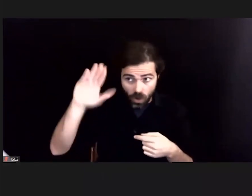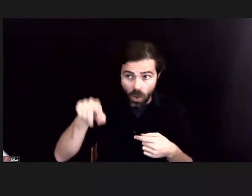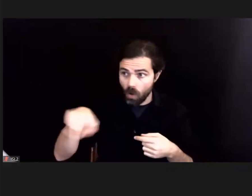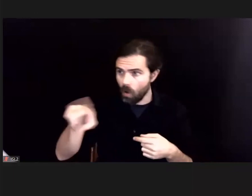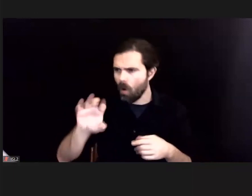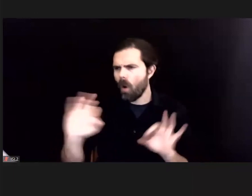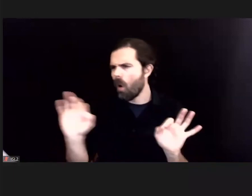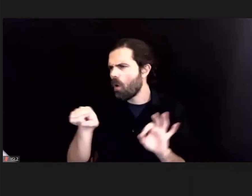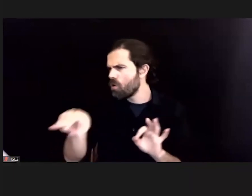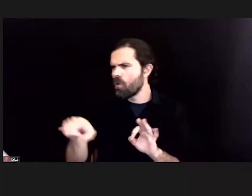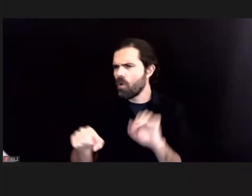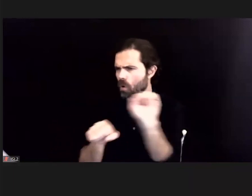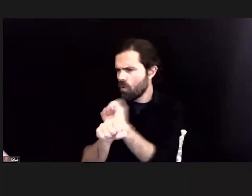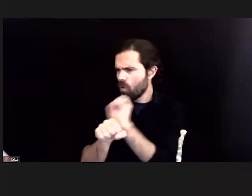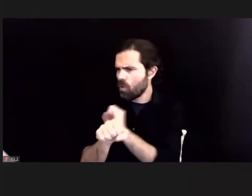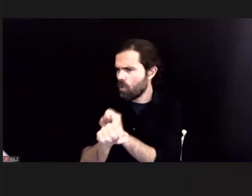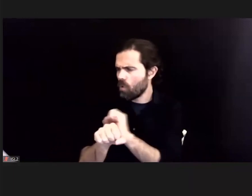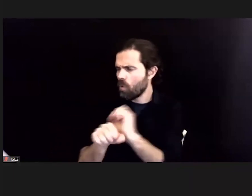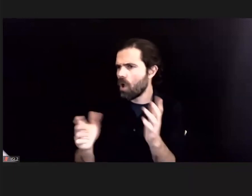these services, to